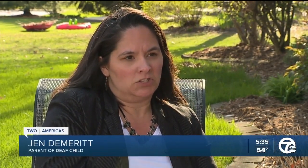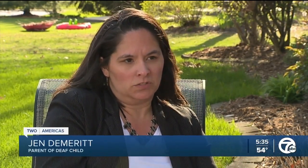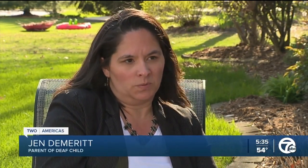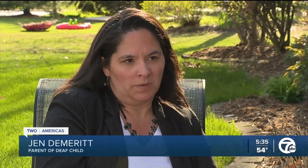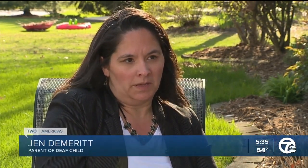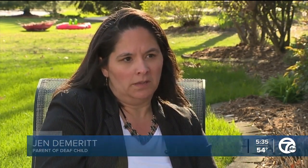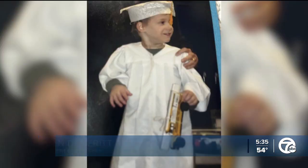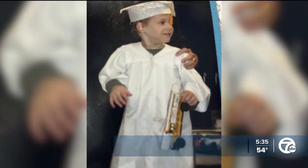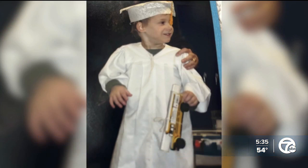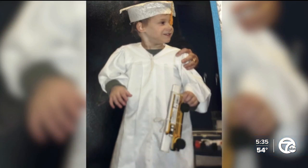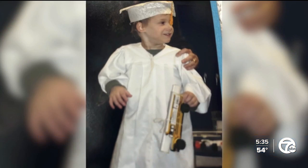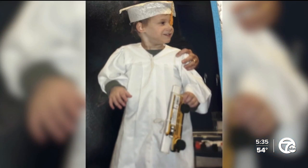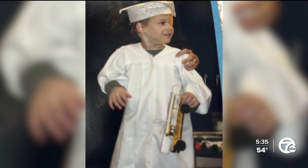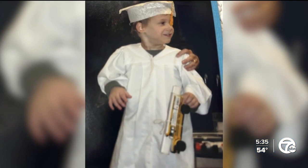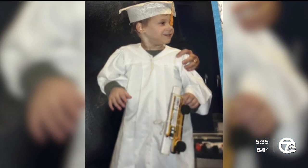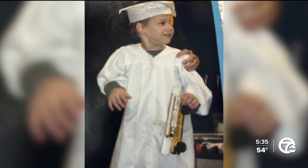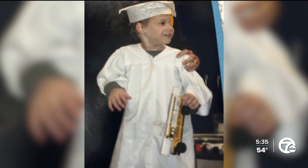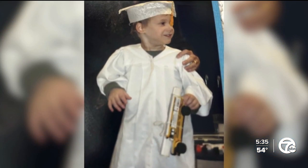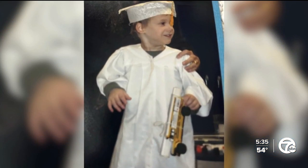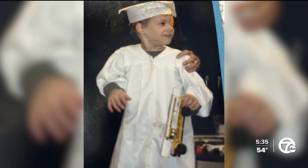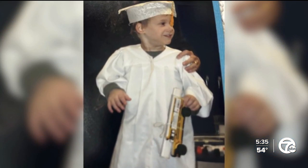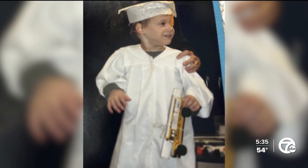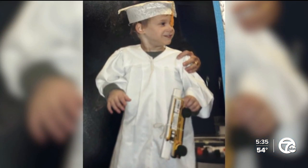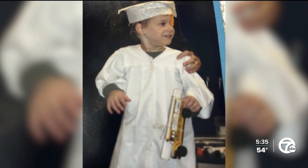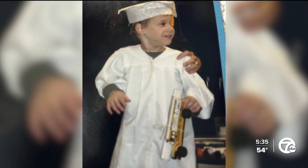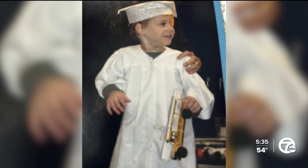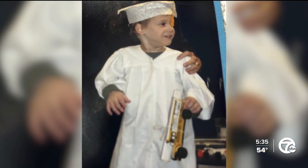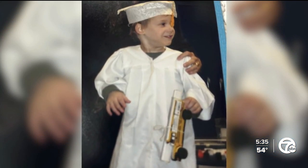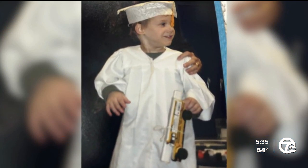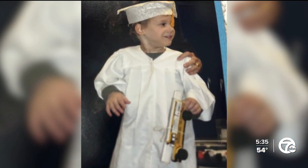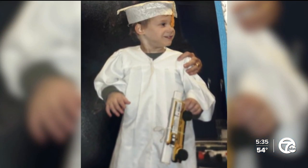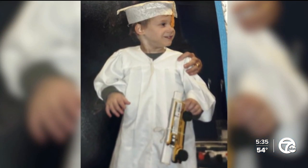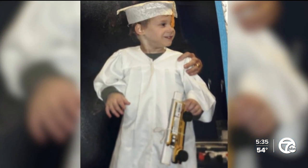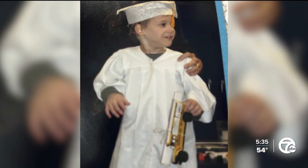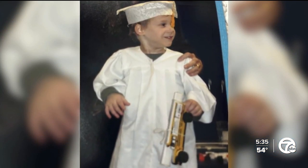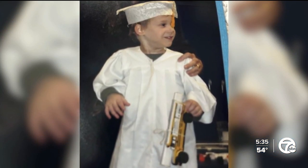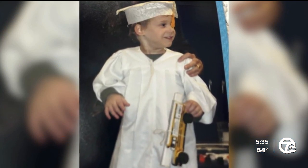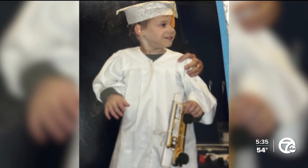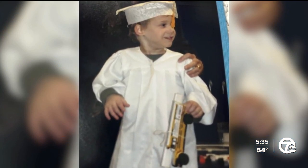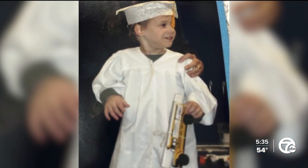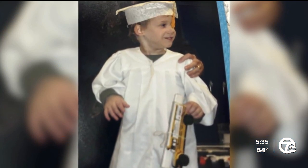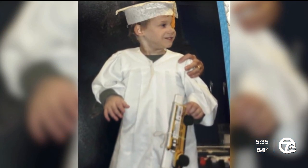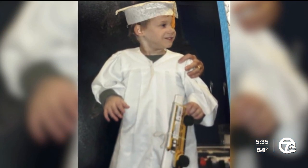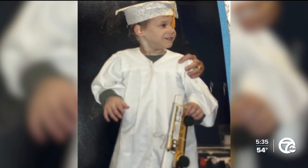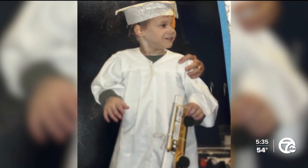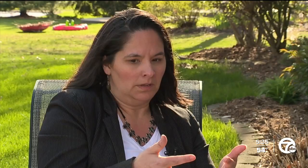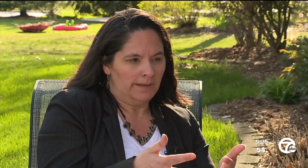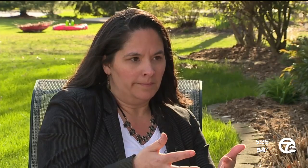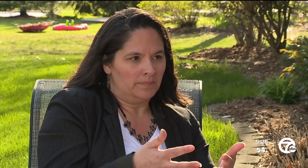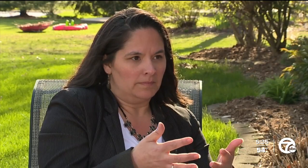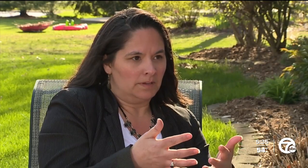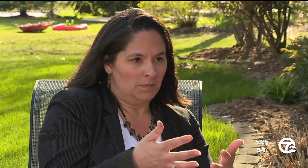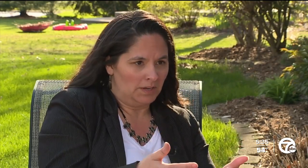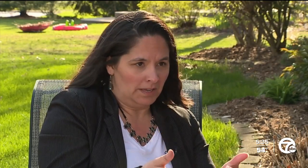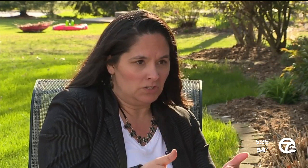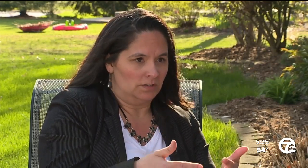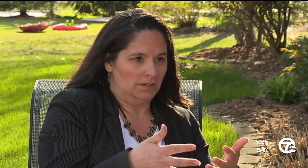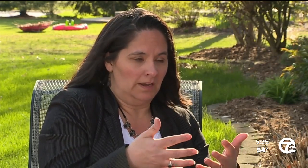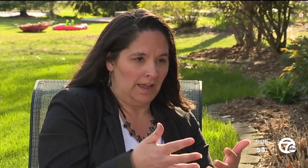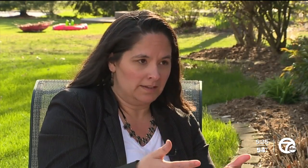limitations would be. But something she felt was being left out. And there was never any discussion about communication and